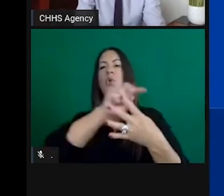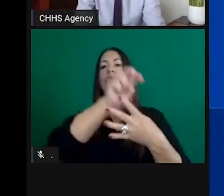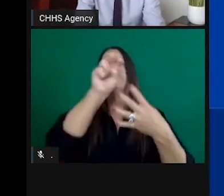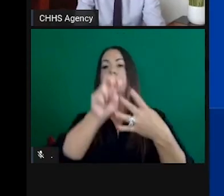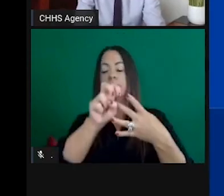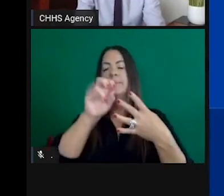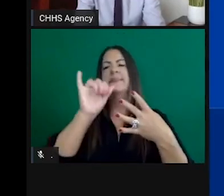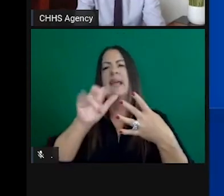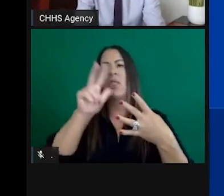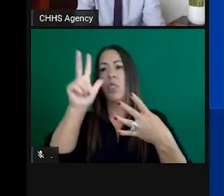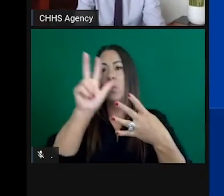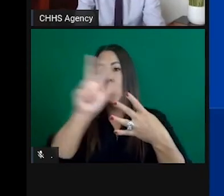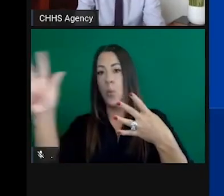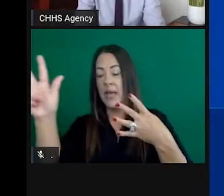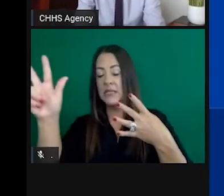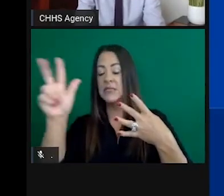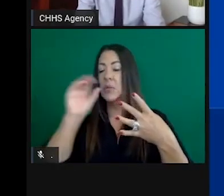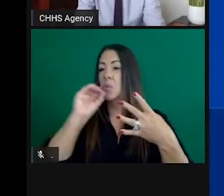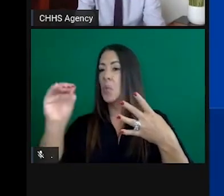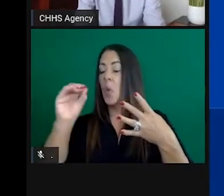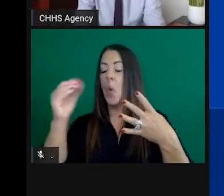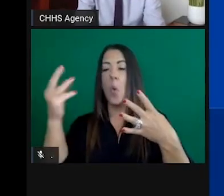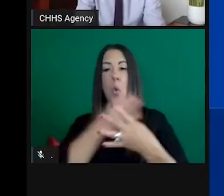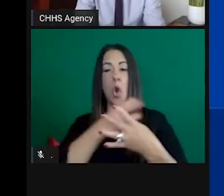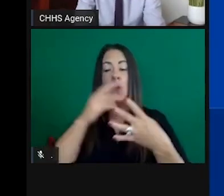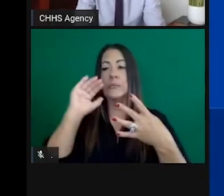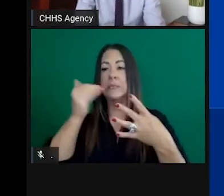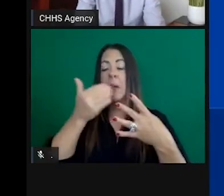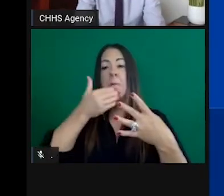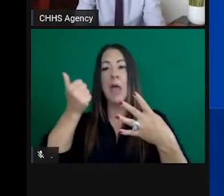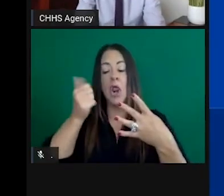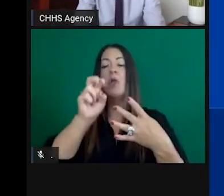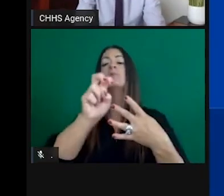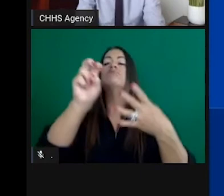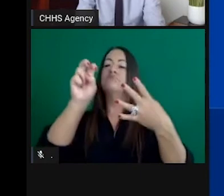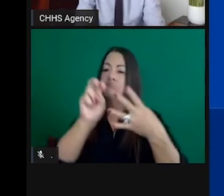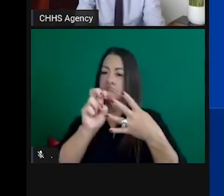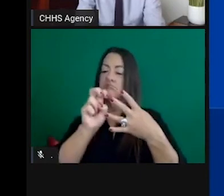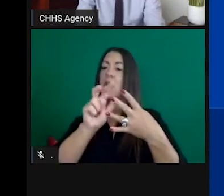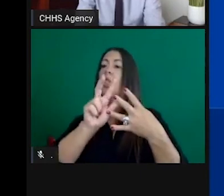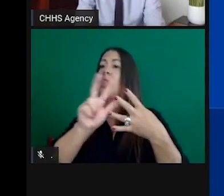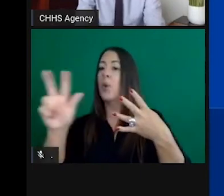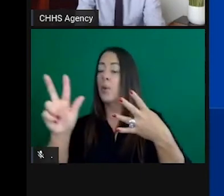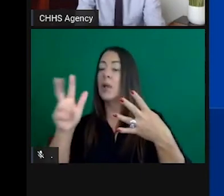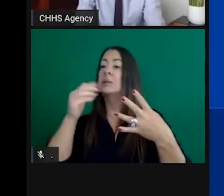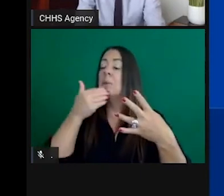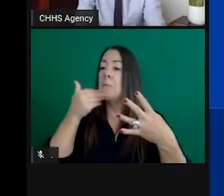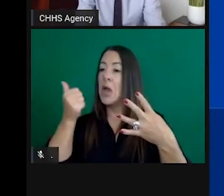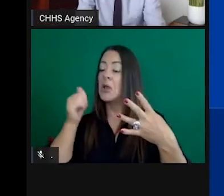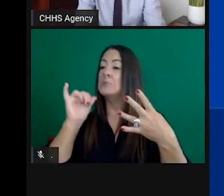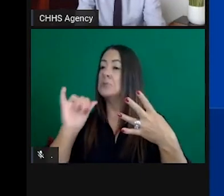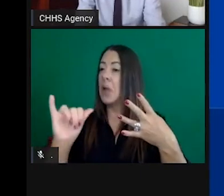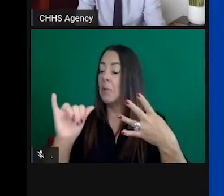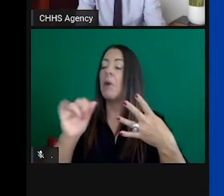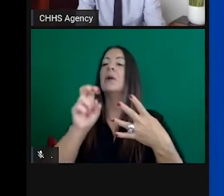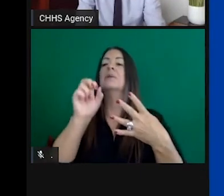that there'll be some movement among some counties in those tiers, and we look forward to updating you about that next week.